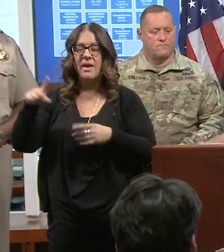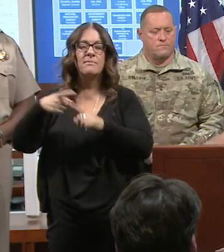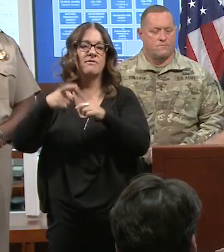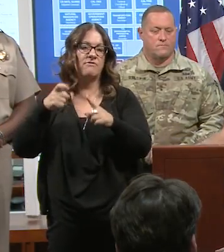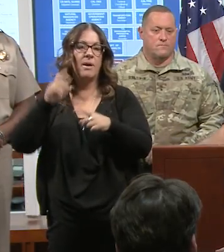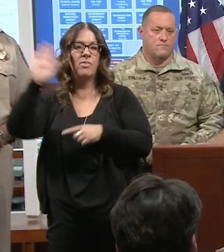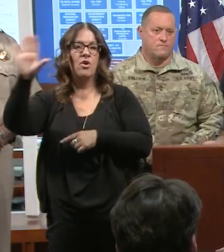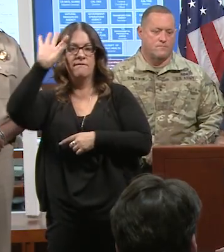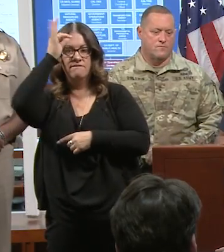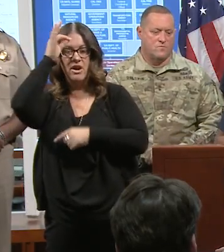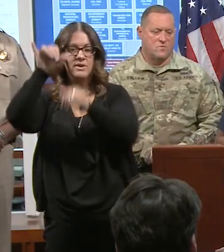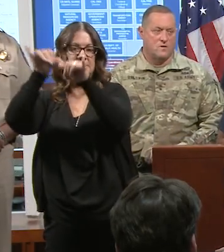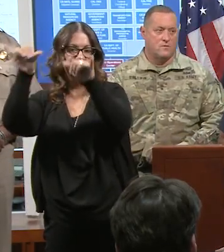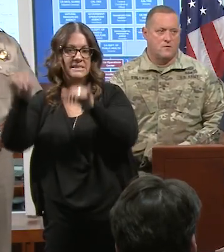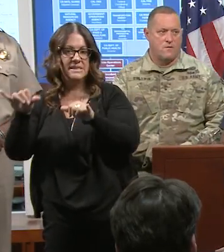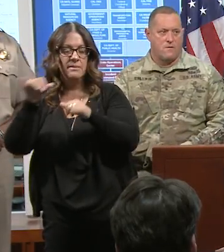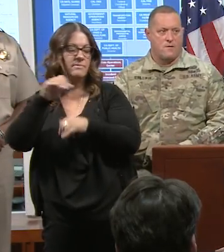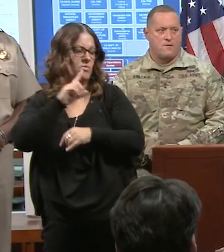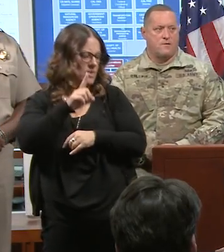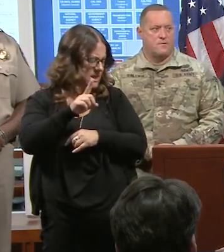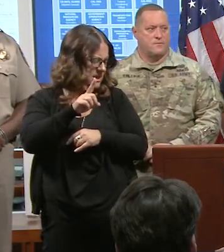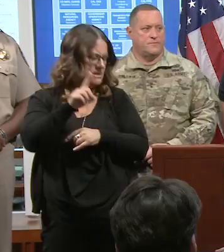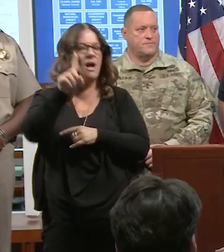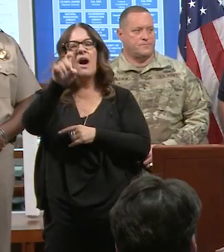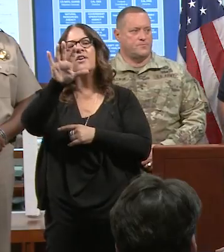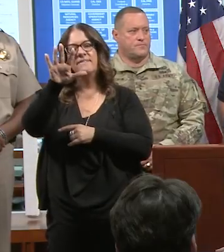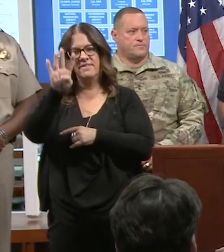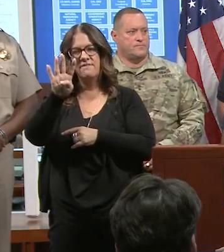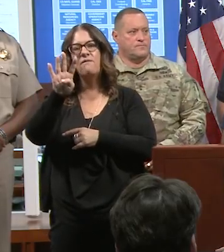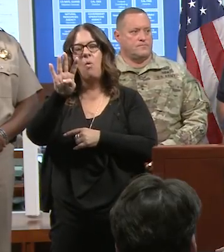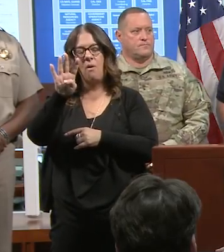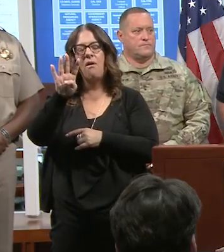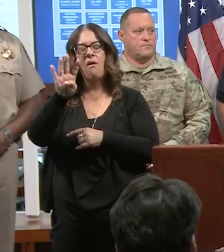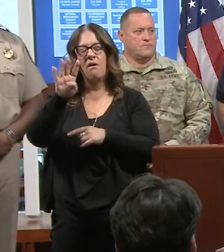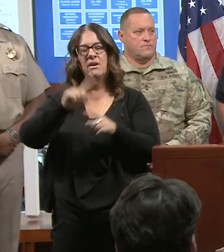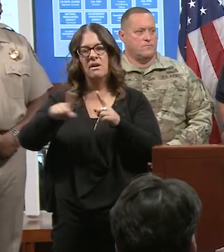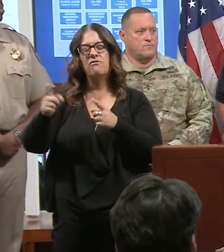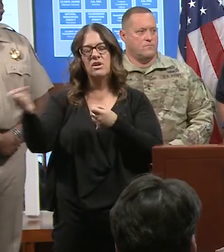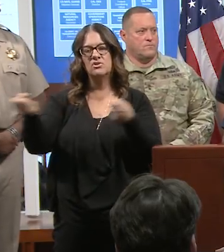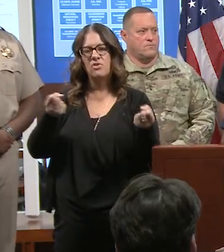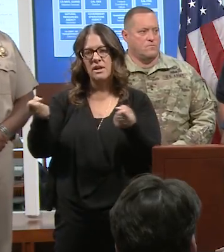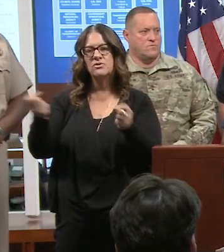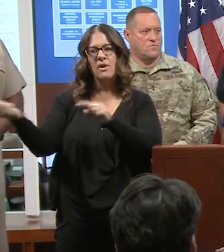federal system. Actually, 154 are coming from the Forest Service from around the country.